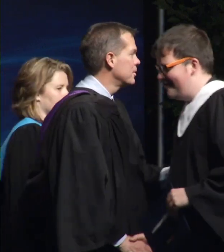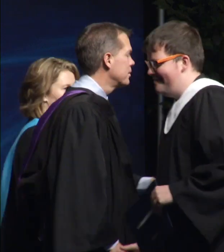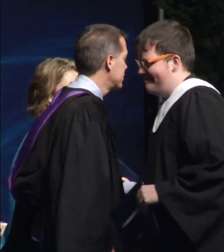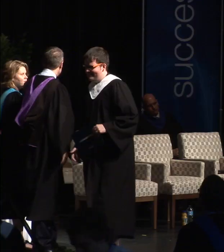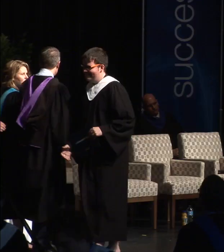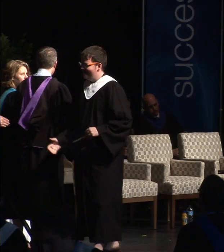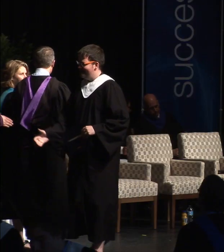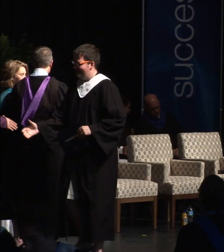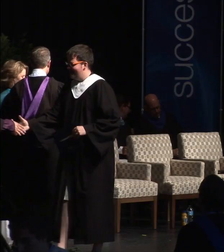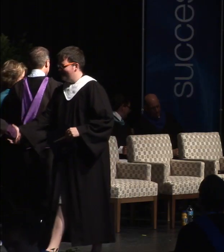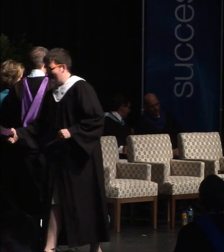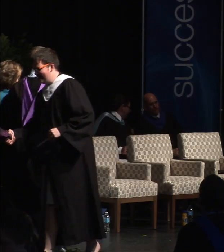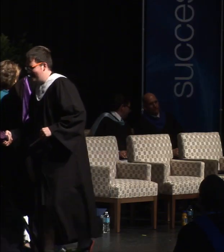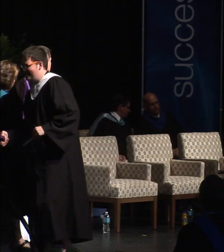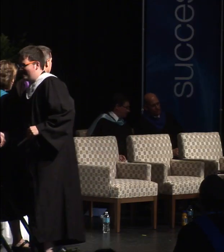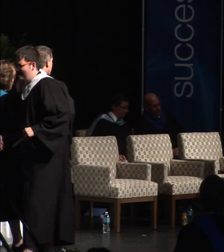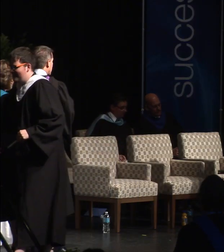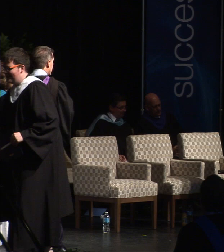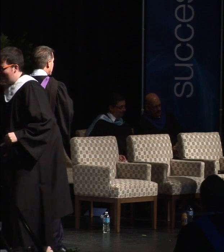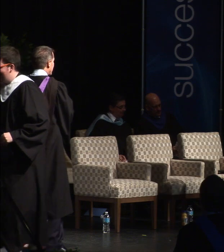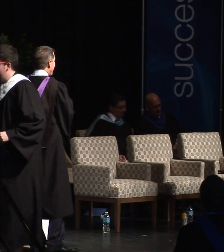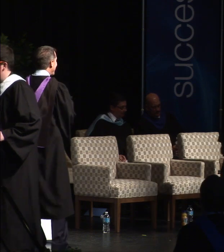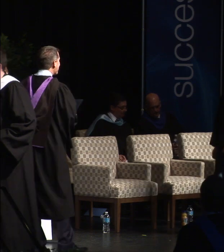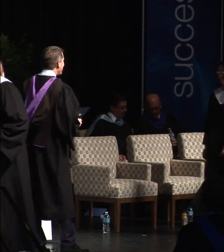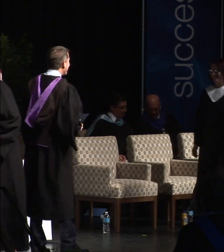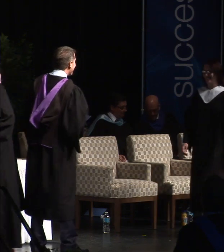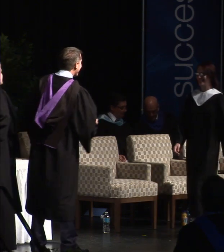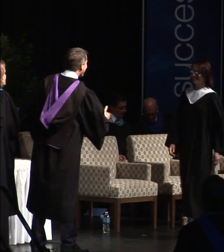April Dawn Murchison.